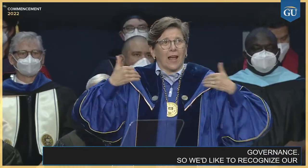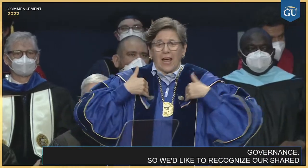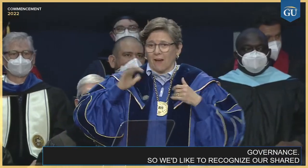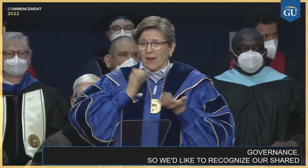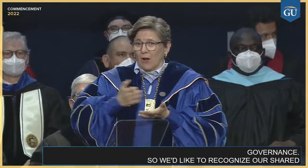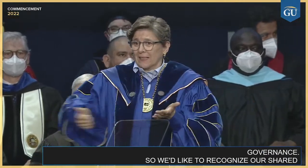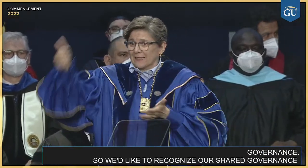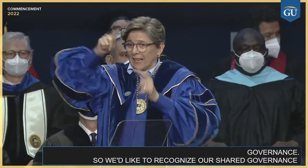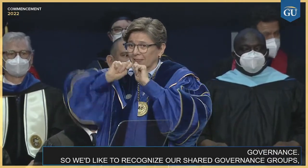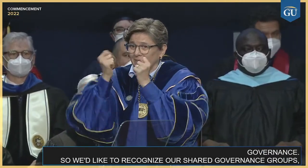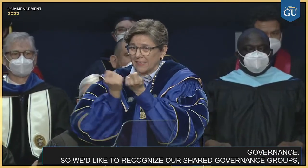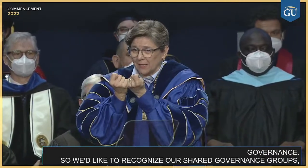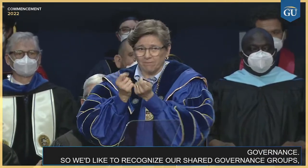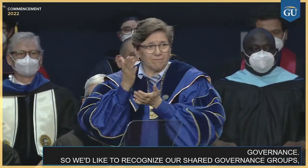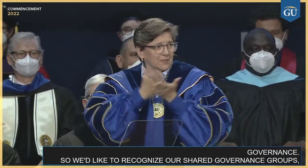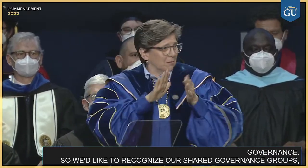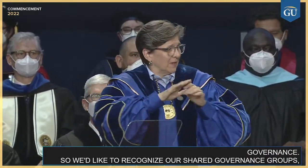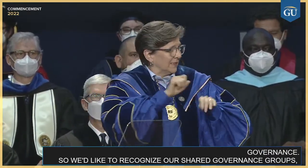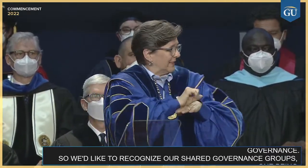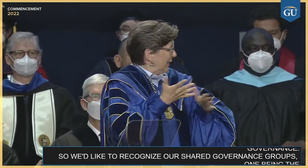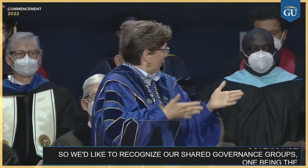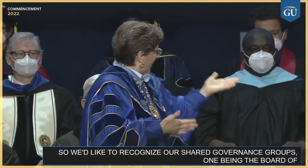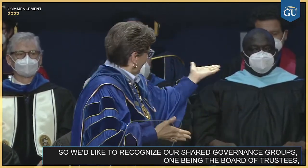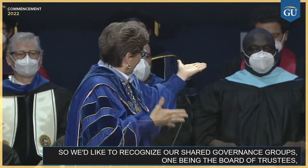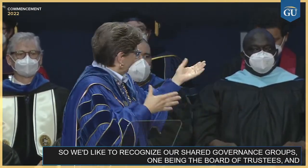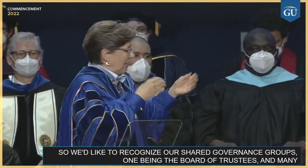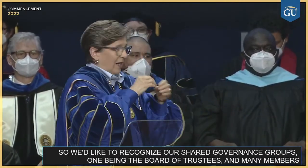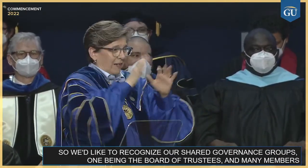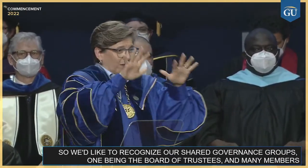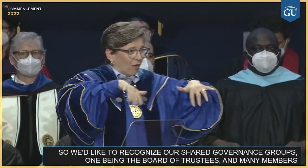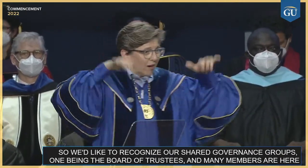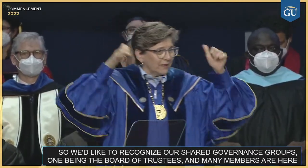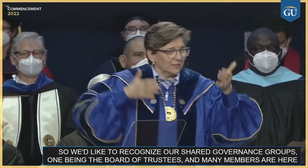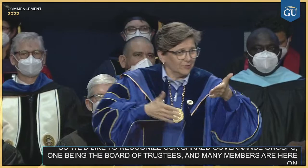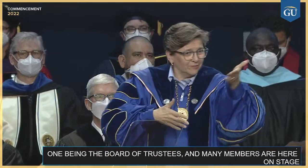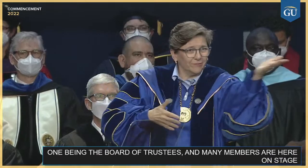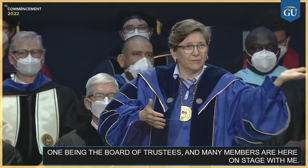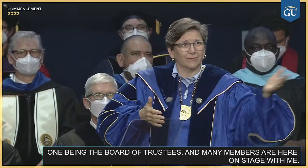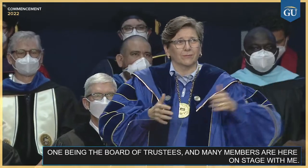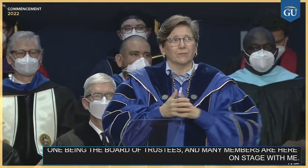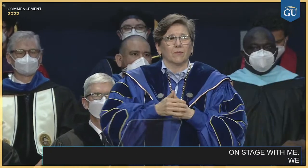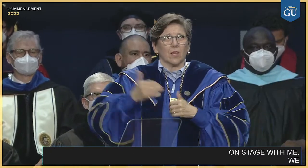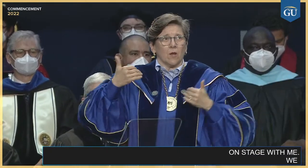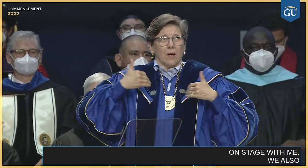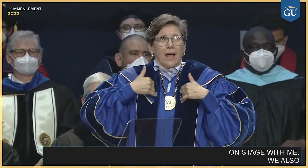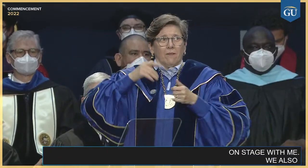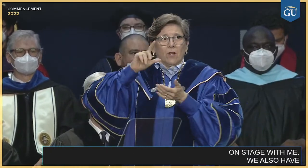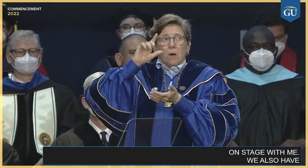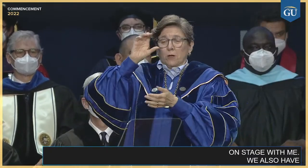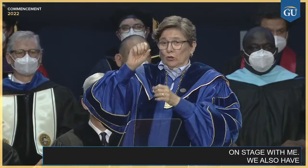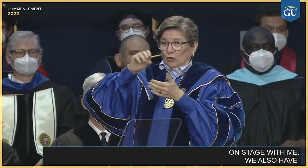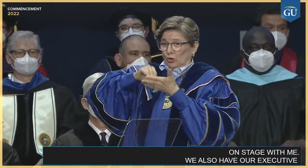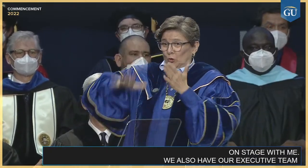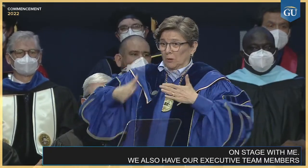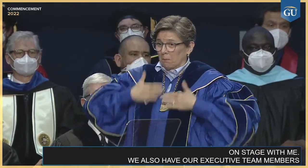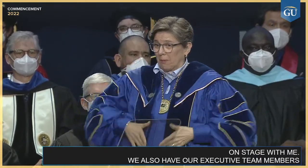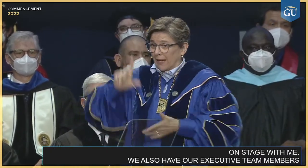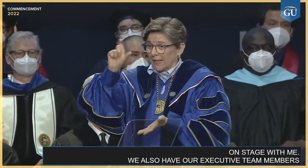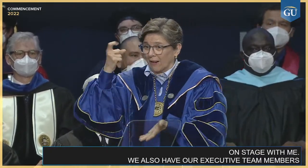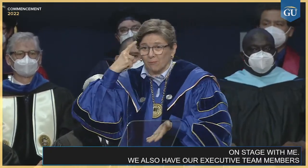here on stage with me. We also have our executive team members here on stage and also in the audience. We have our student